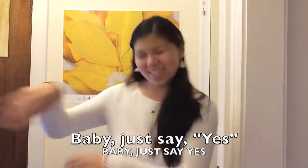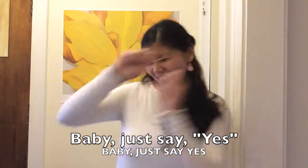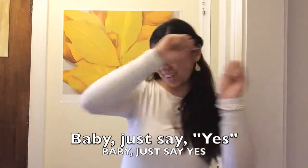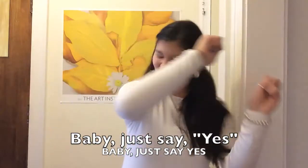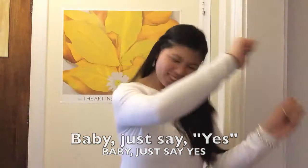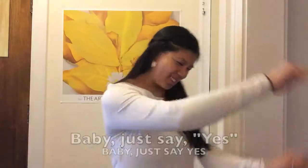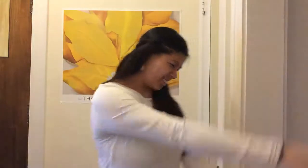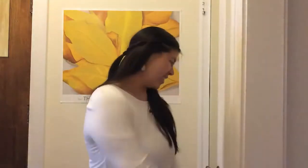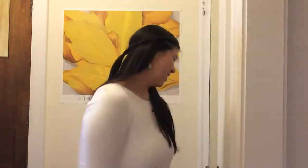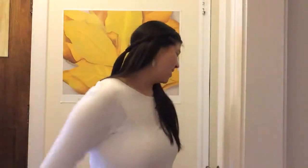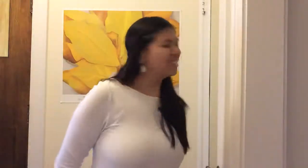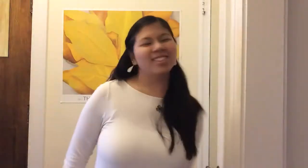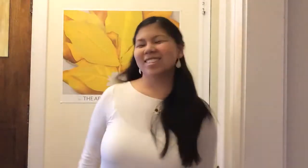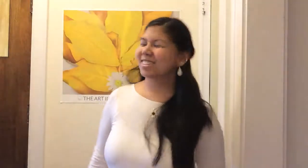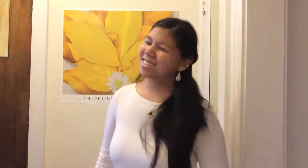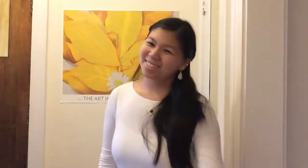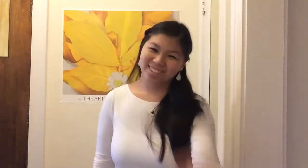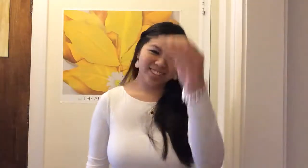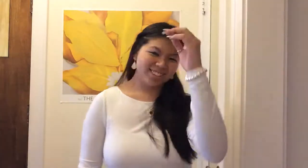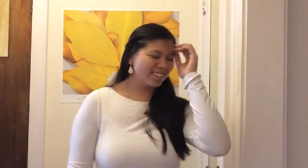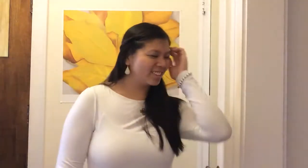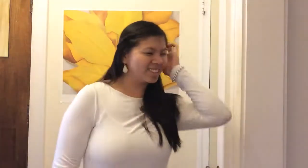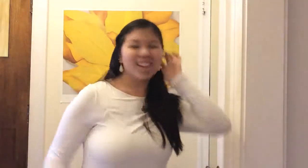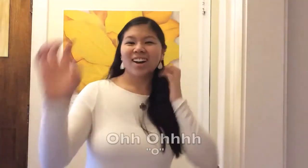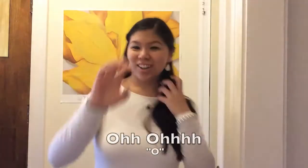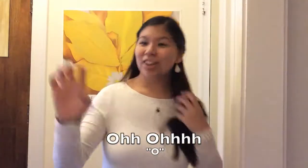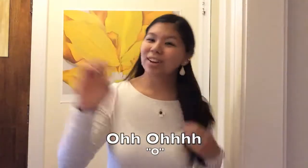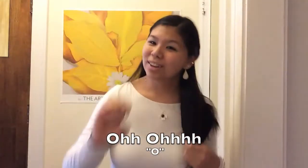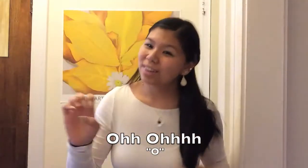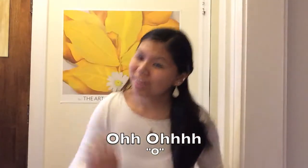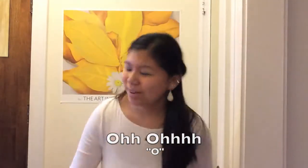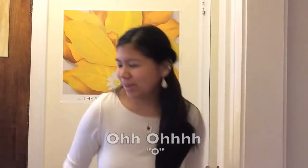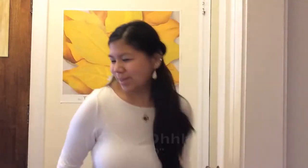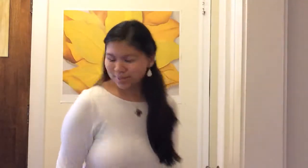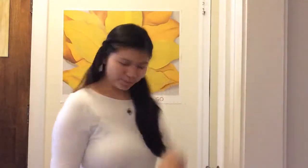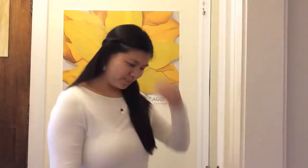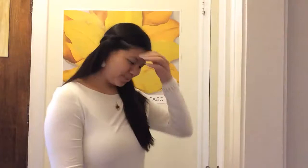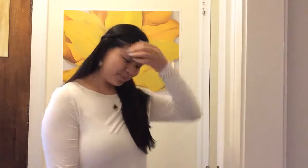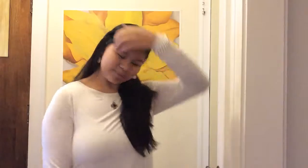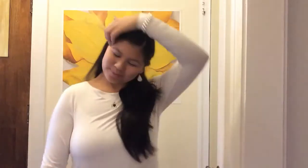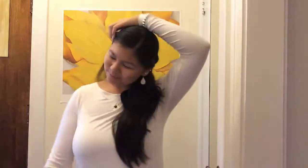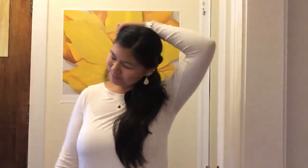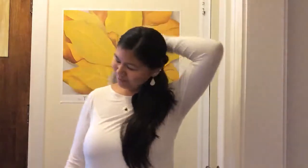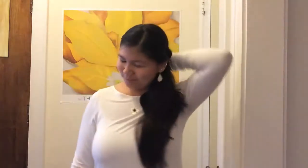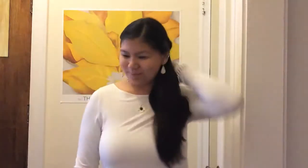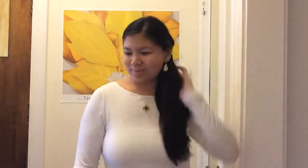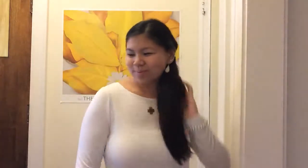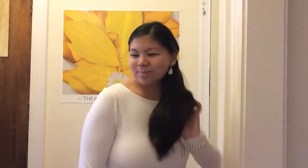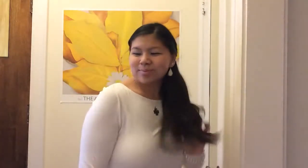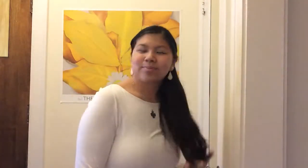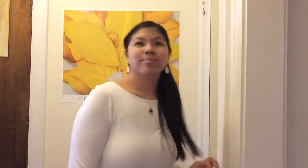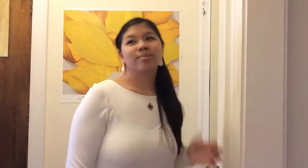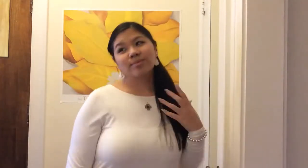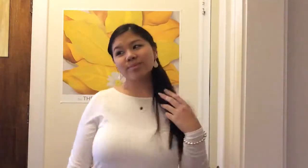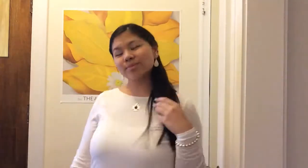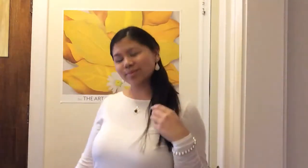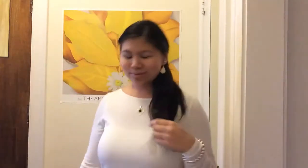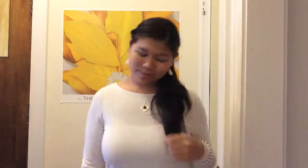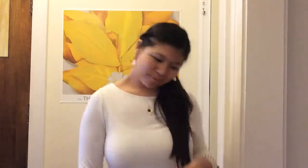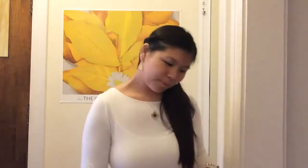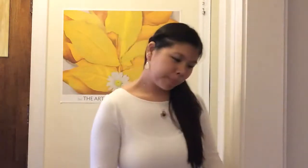yes